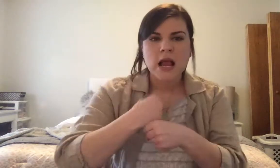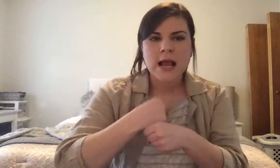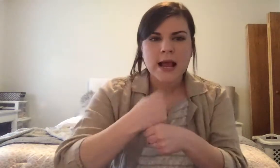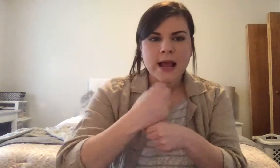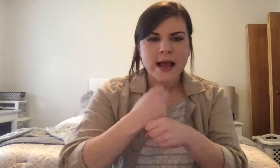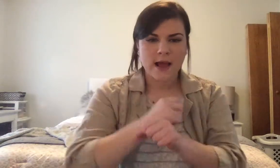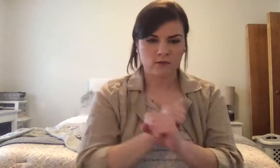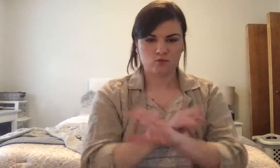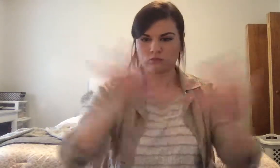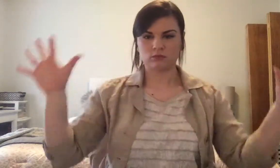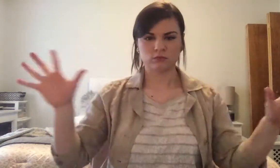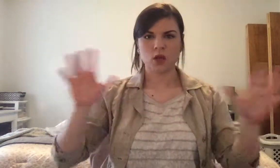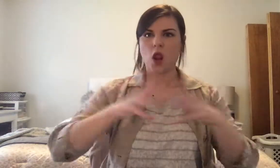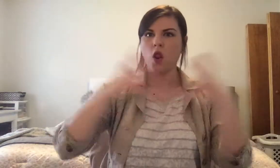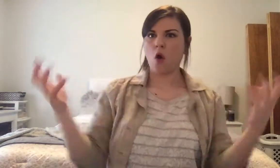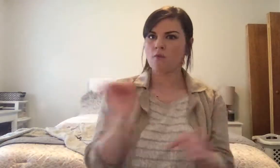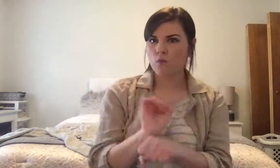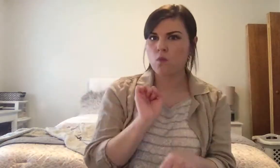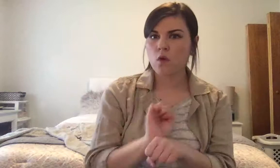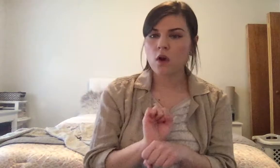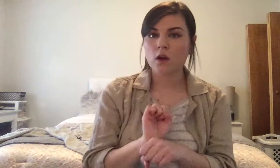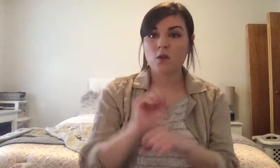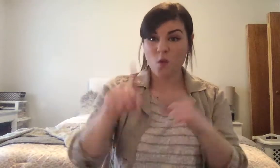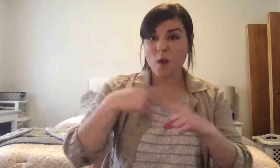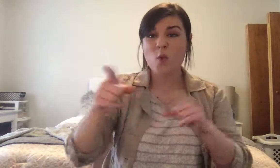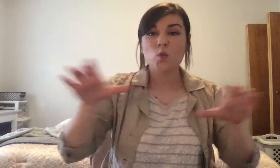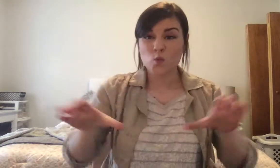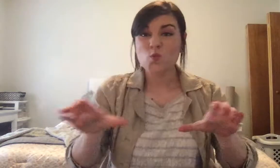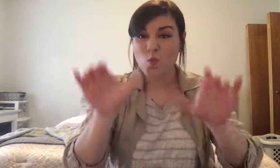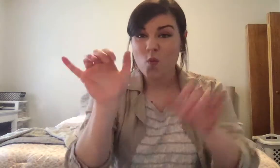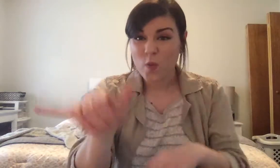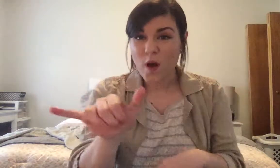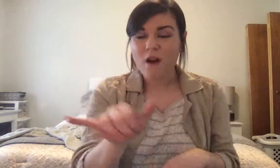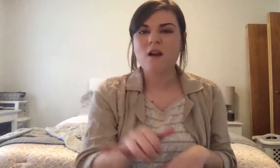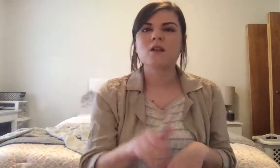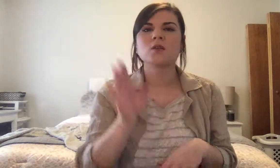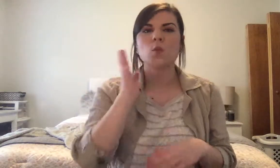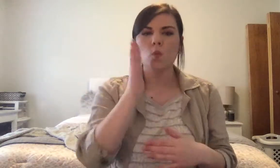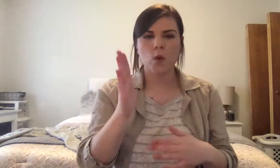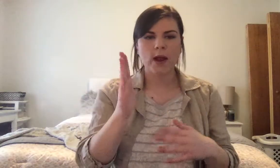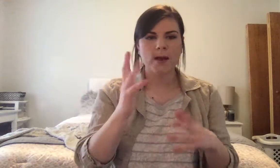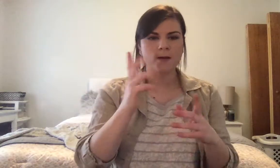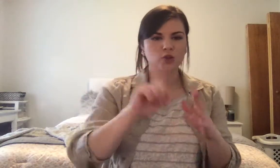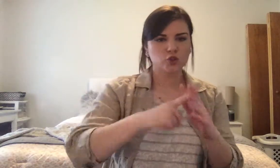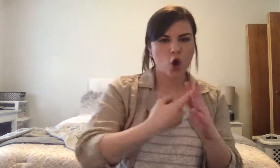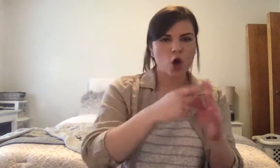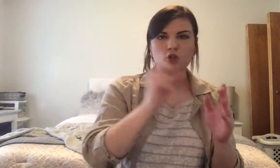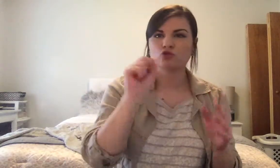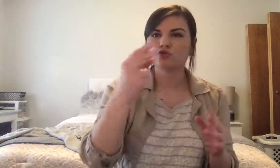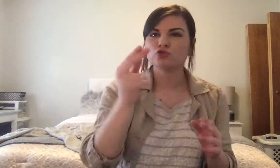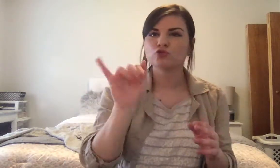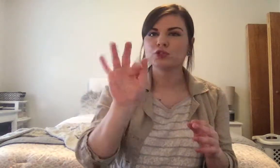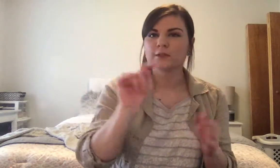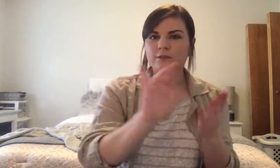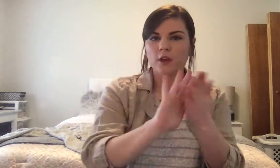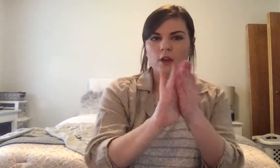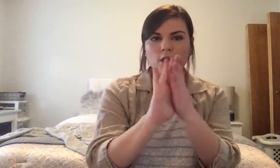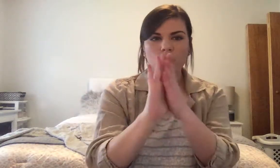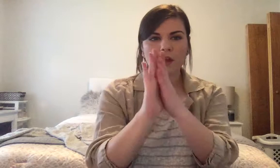volume of work, eventually you'll close the gap between your work and your taste. And eventually your work